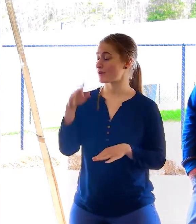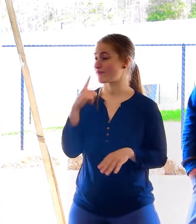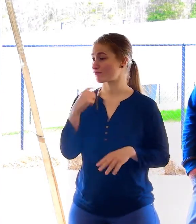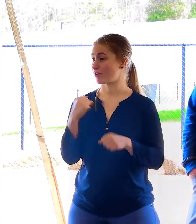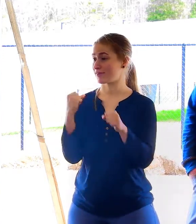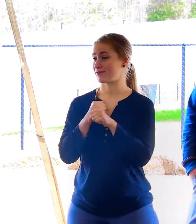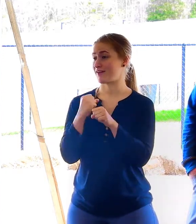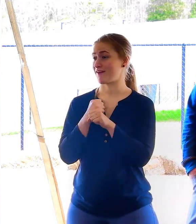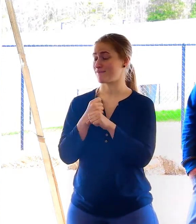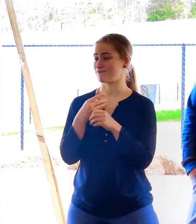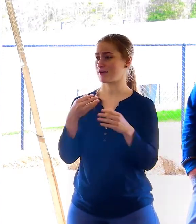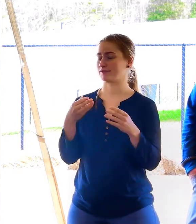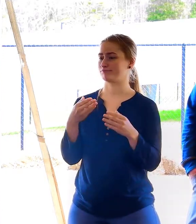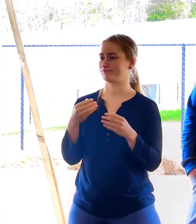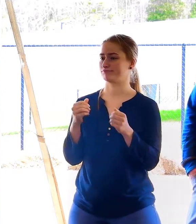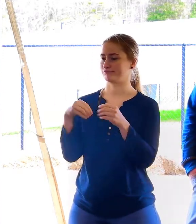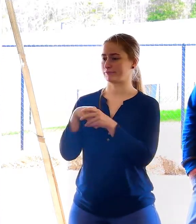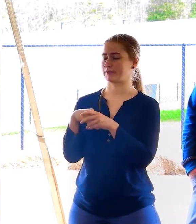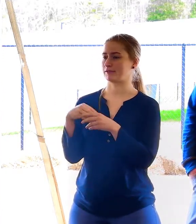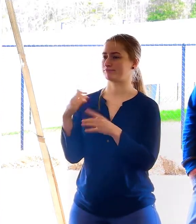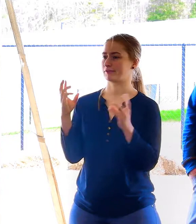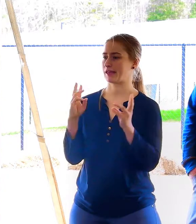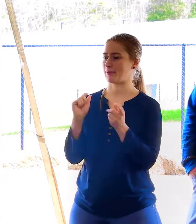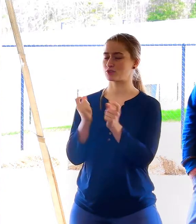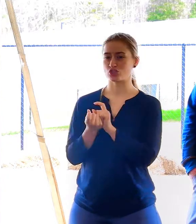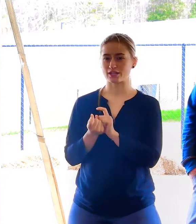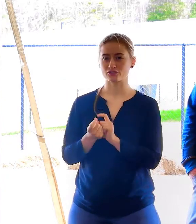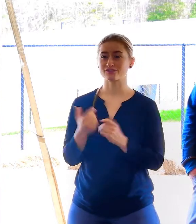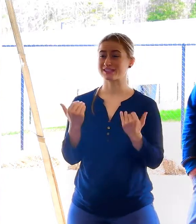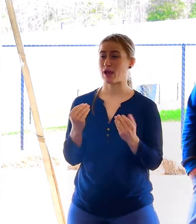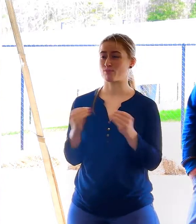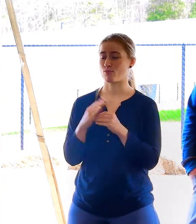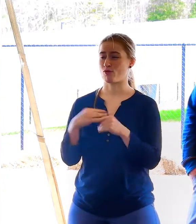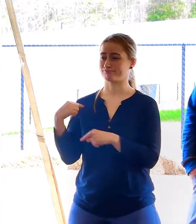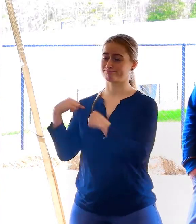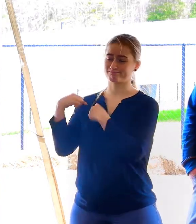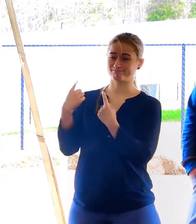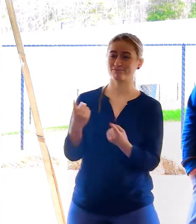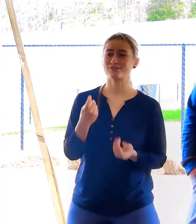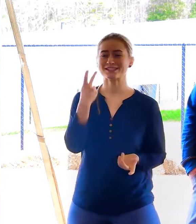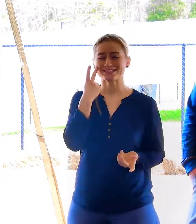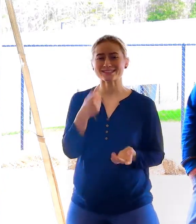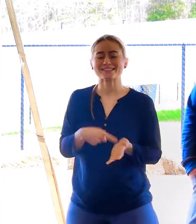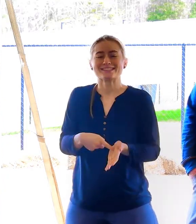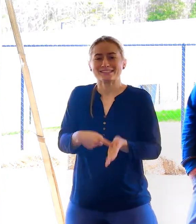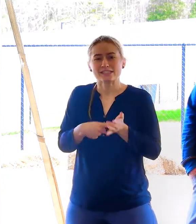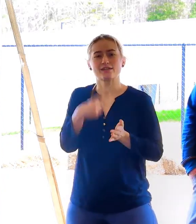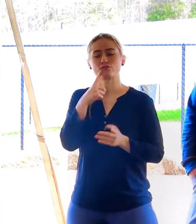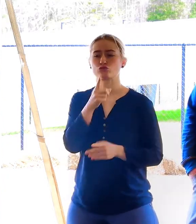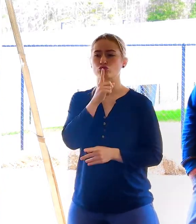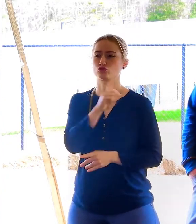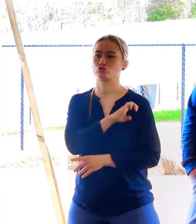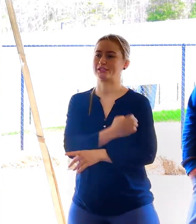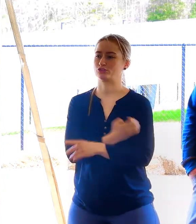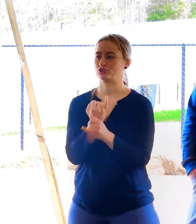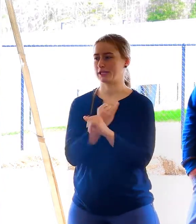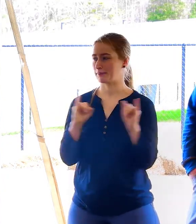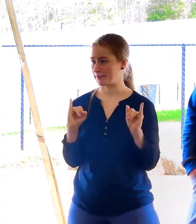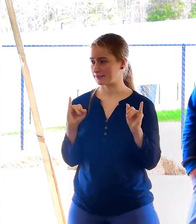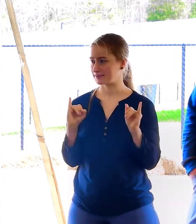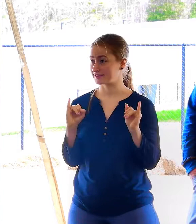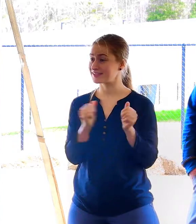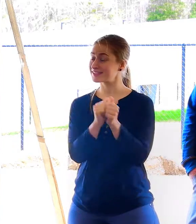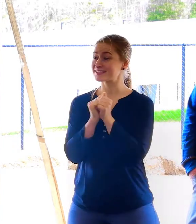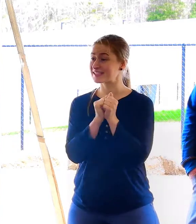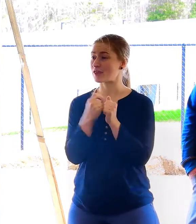climate change. Now more than ever, we see the need for that true energy independence, and together